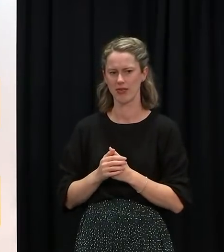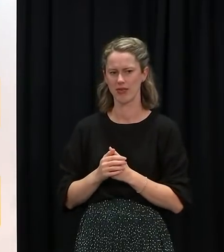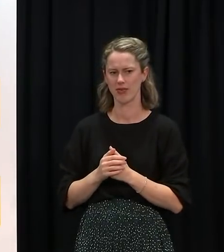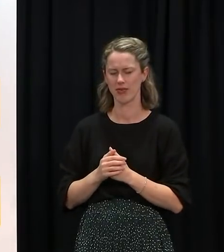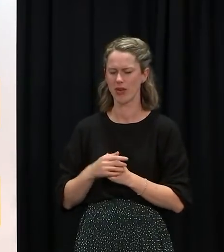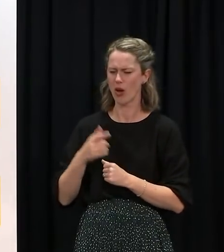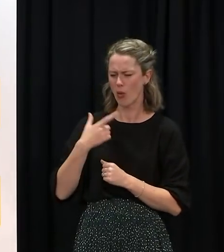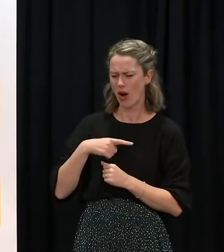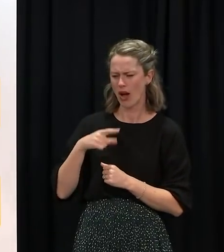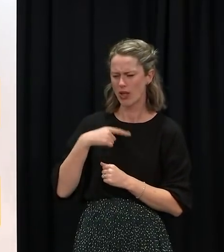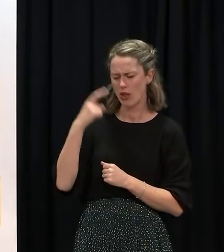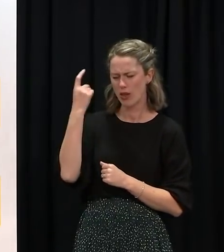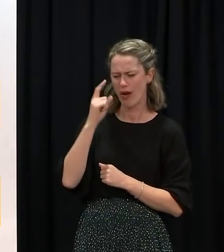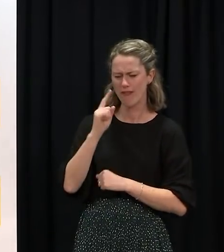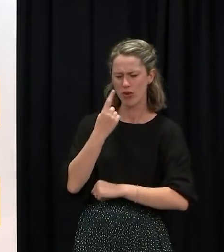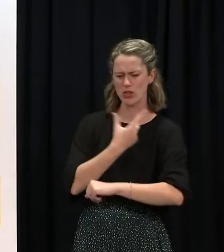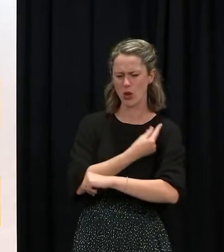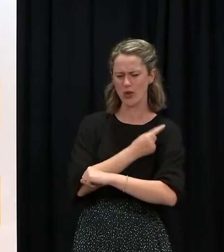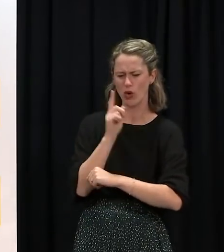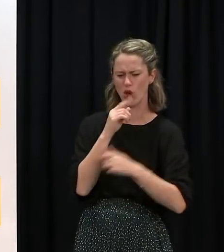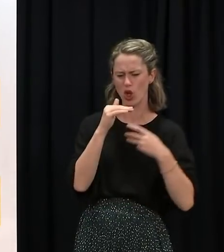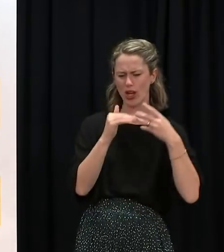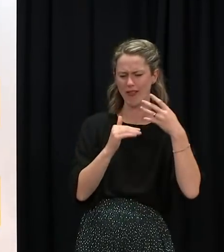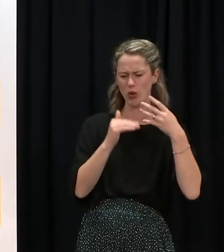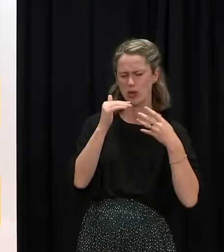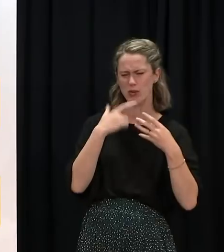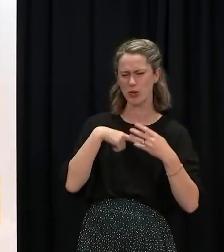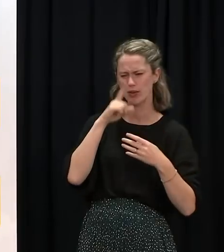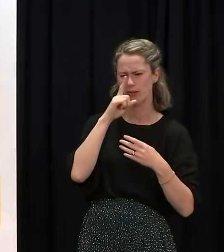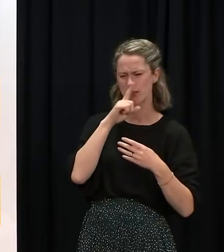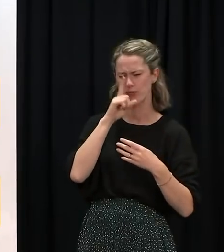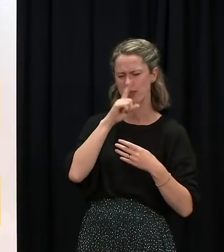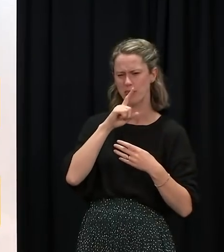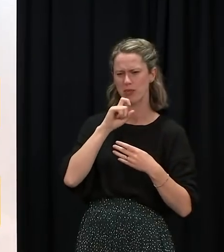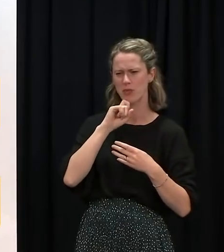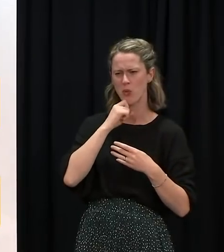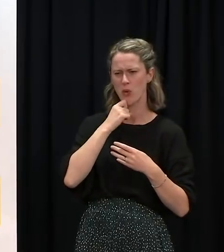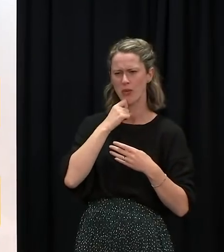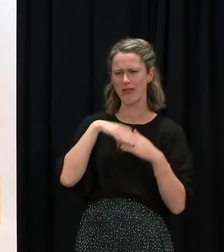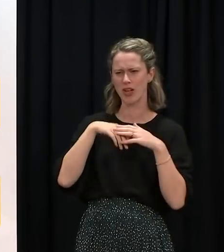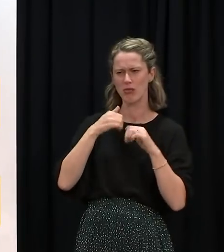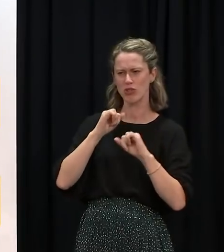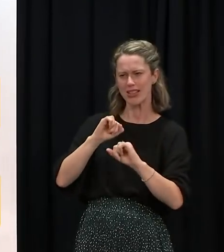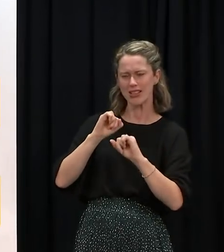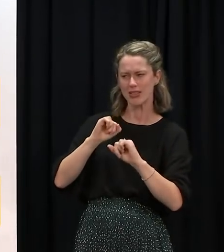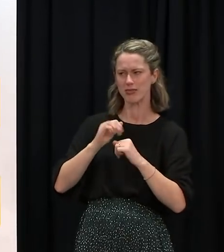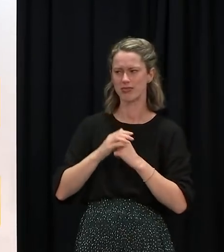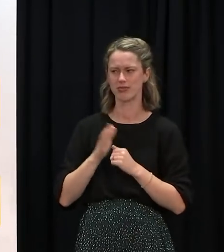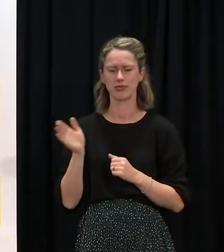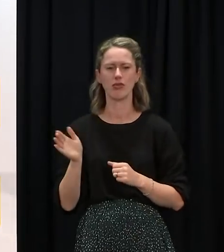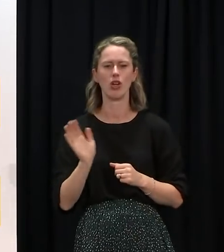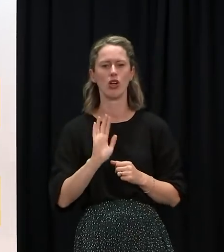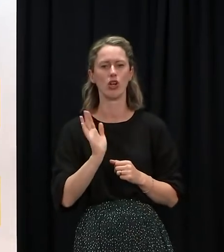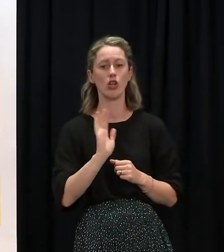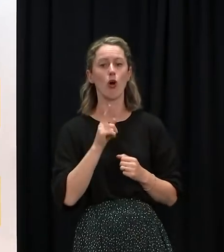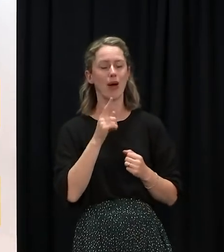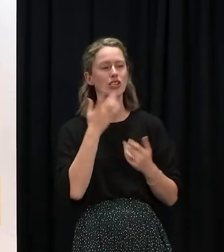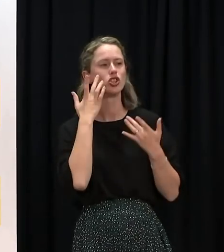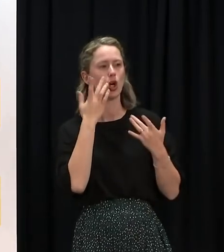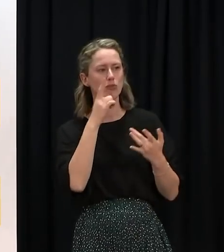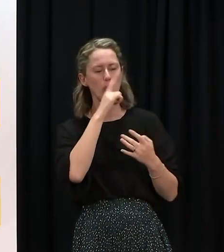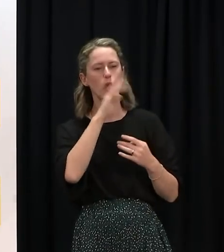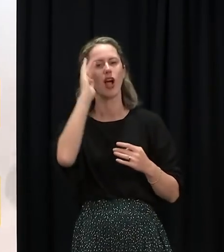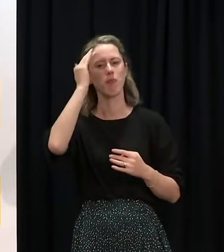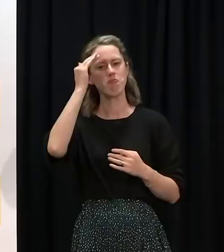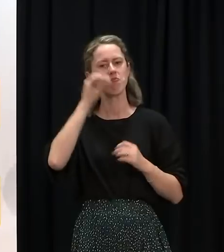So why are you looking at first doses when it comes to alert levels? Because people aren't as protected, are they? No, but it's a sign that people are